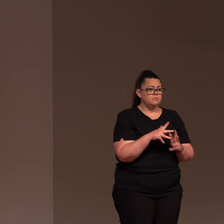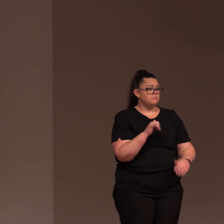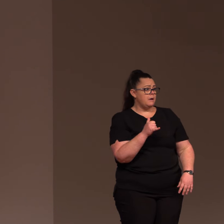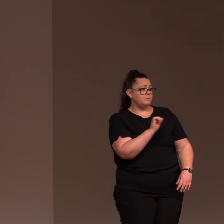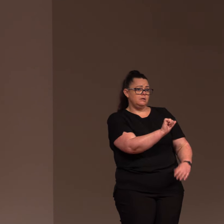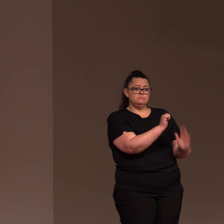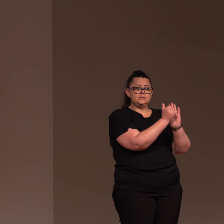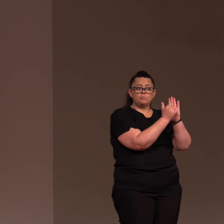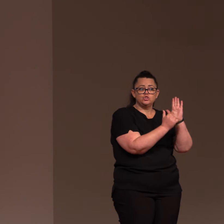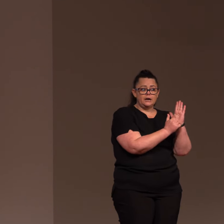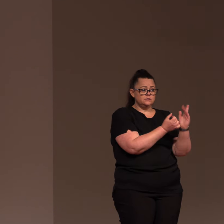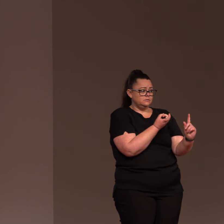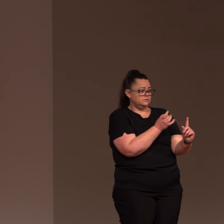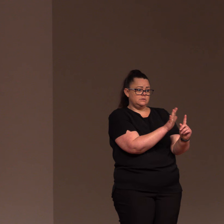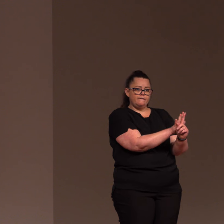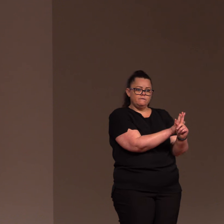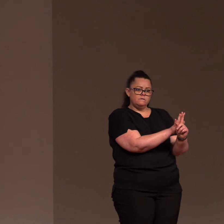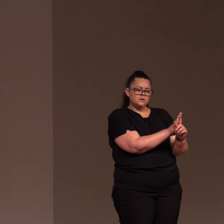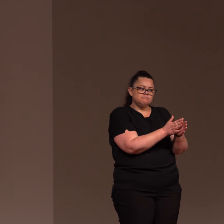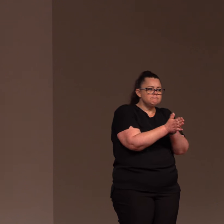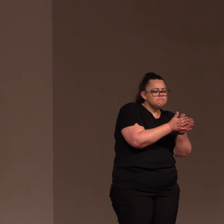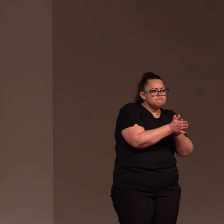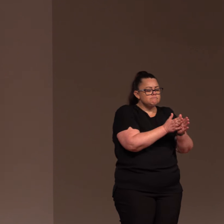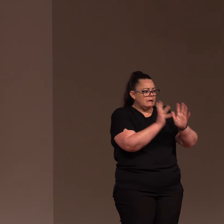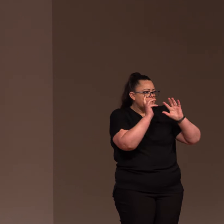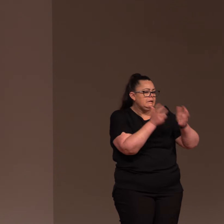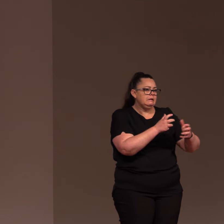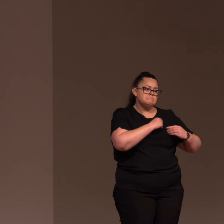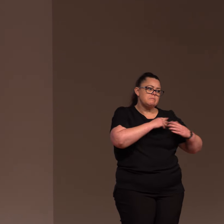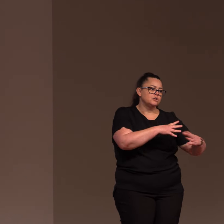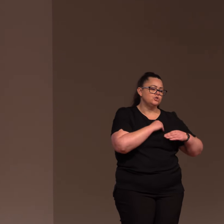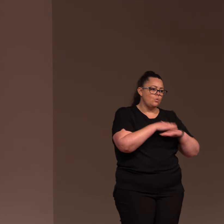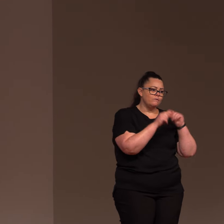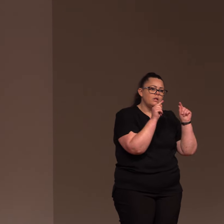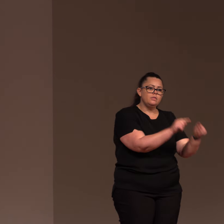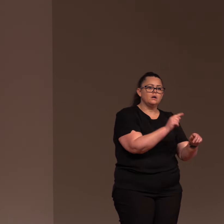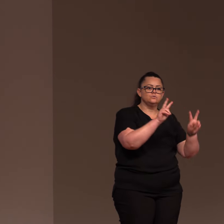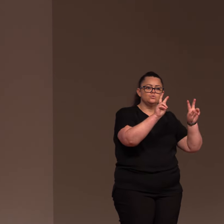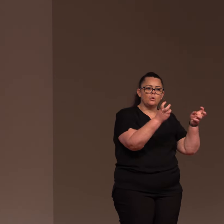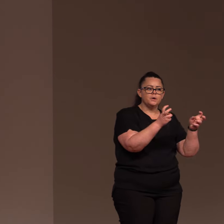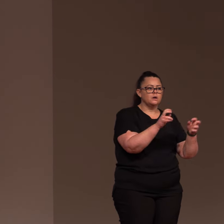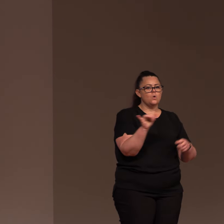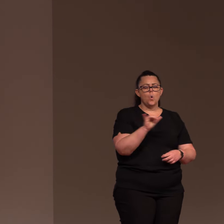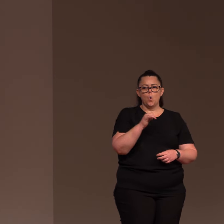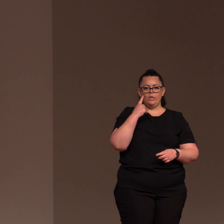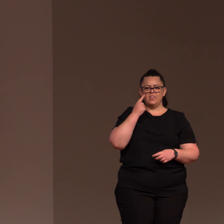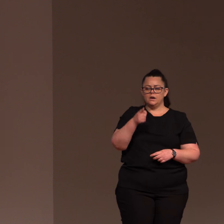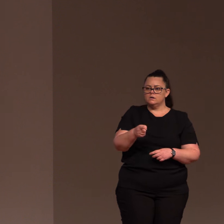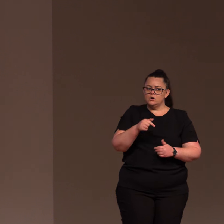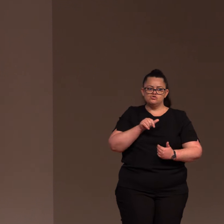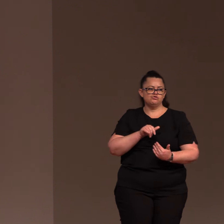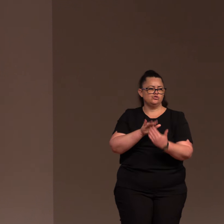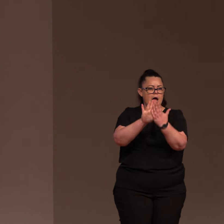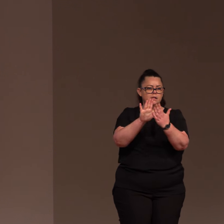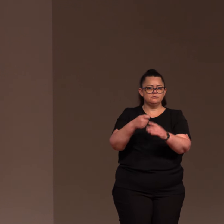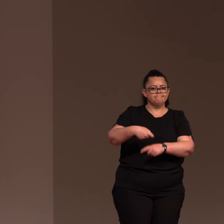chose? Was it something that you were really passionate about? Or did you lean into something that challenged you? I know a lot of you